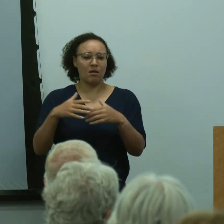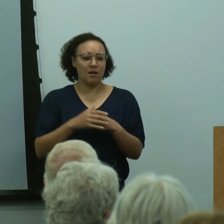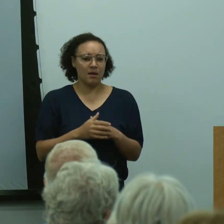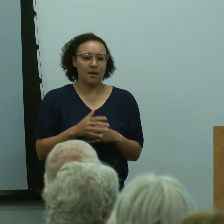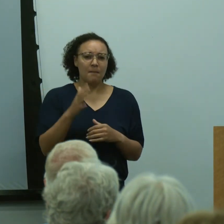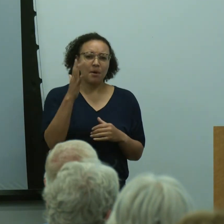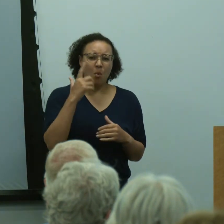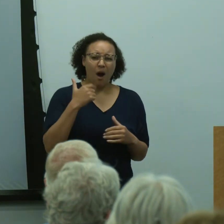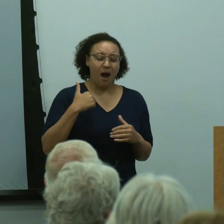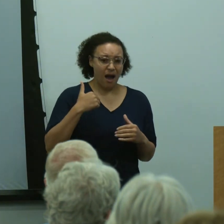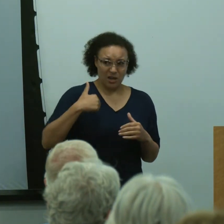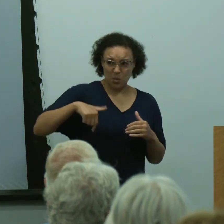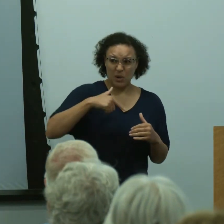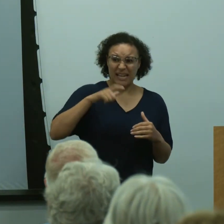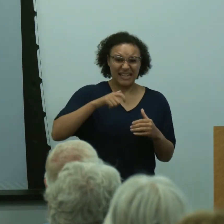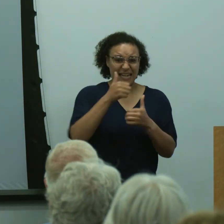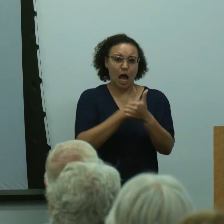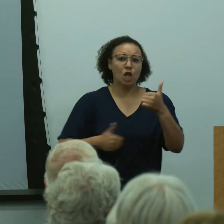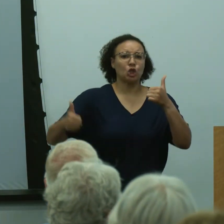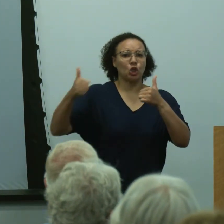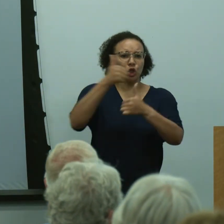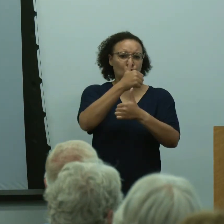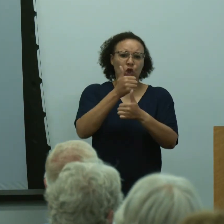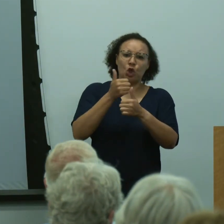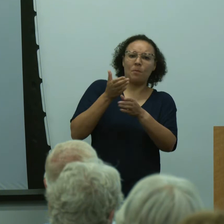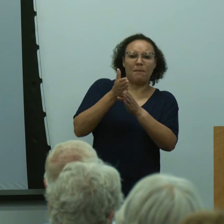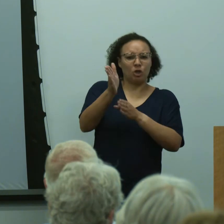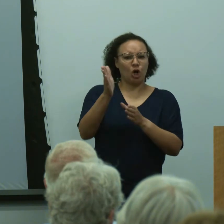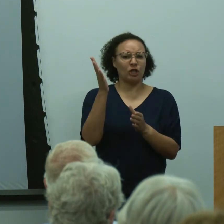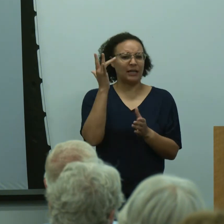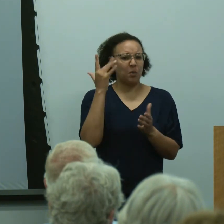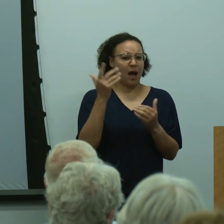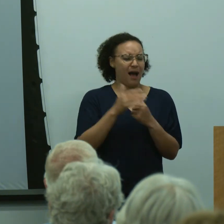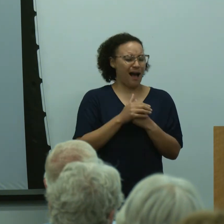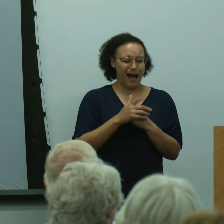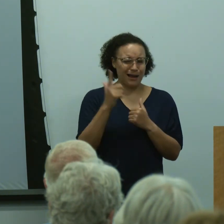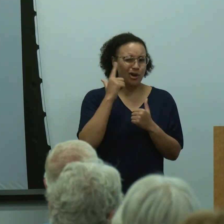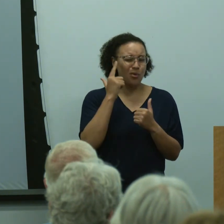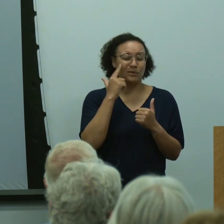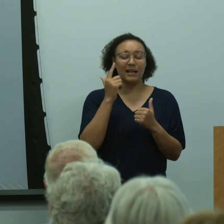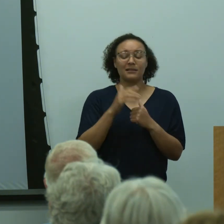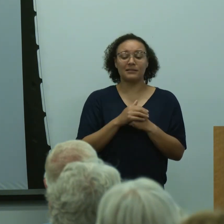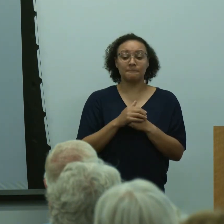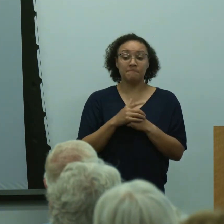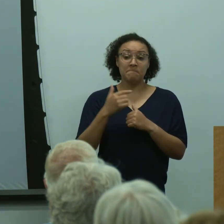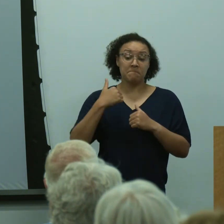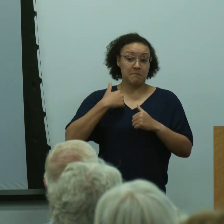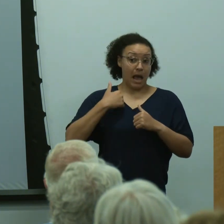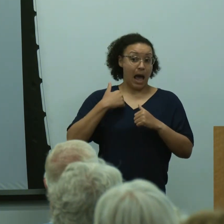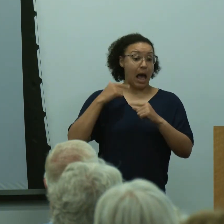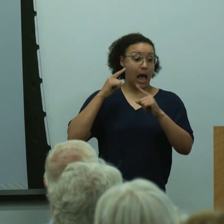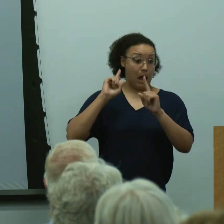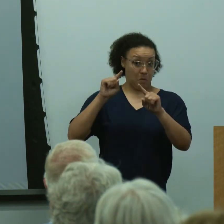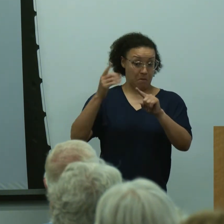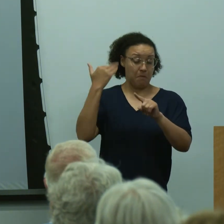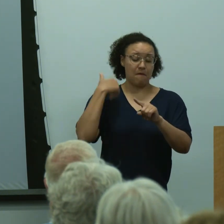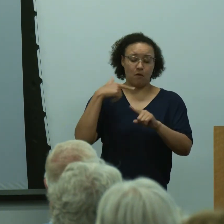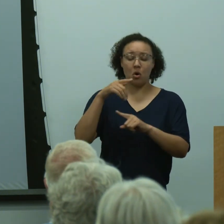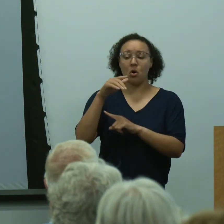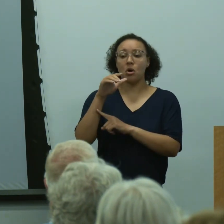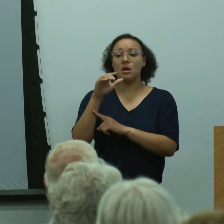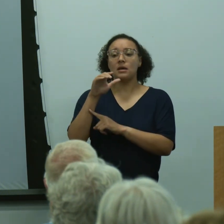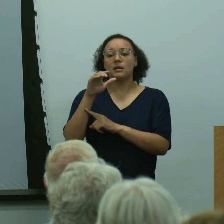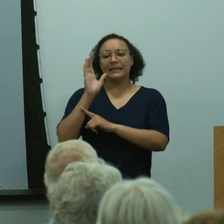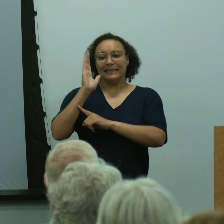a supermajority? Makes no sense. Speaker Davidson, when I was there, she was able to